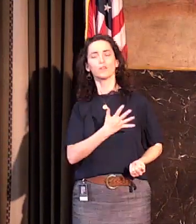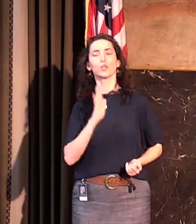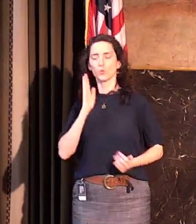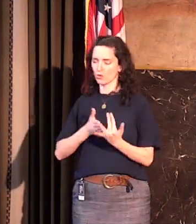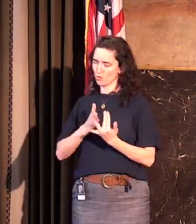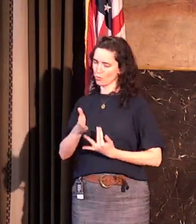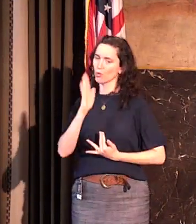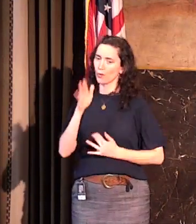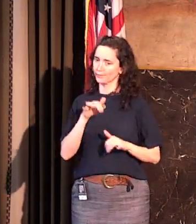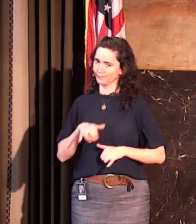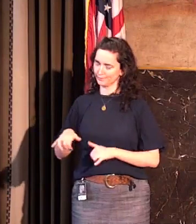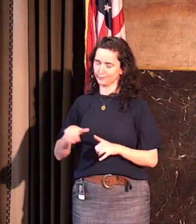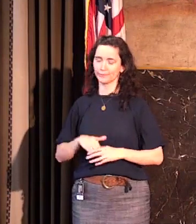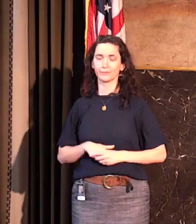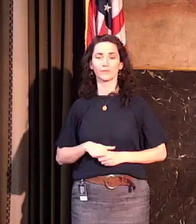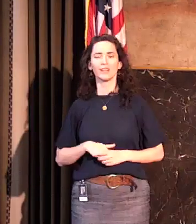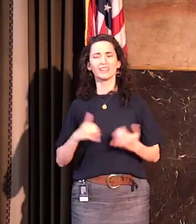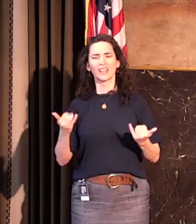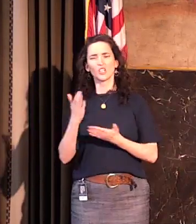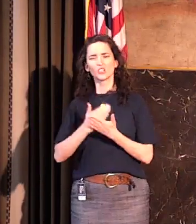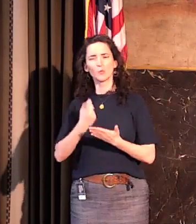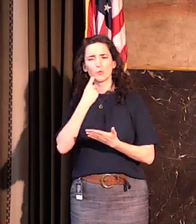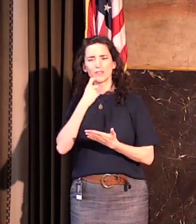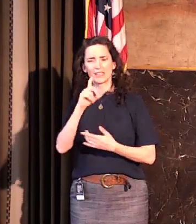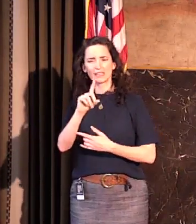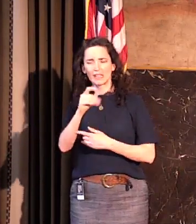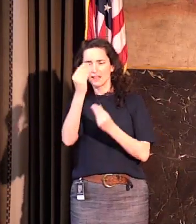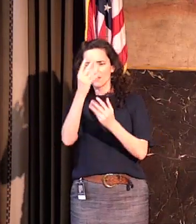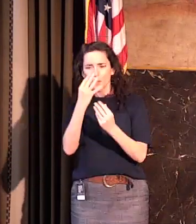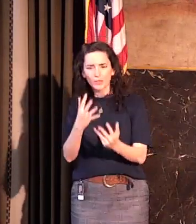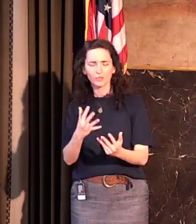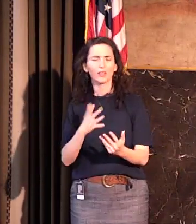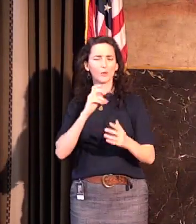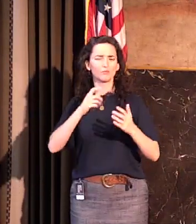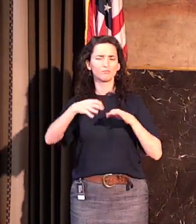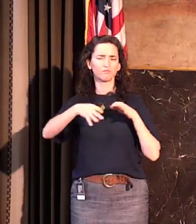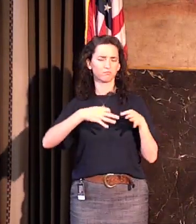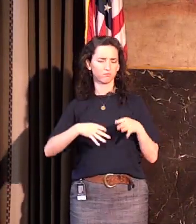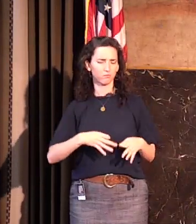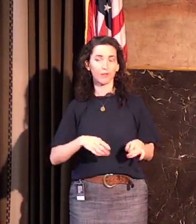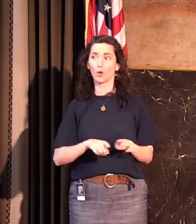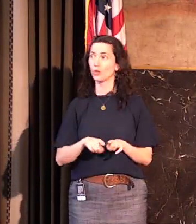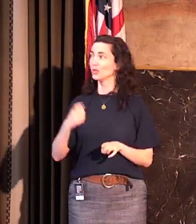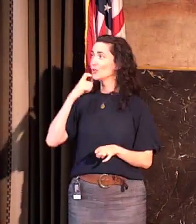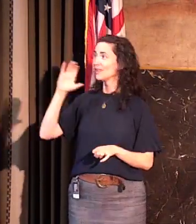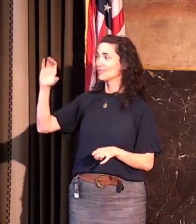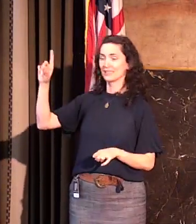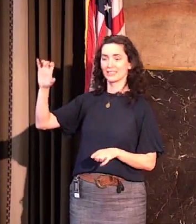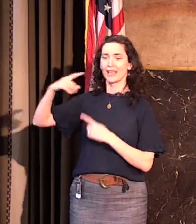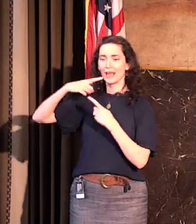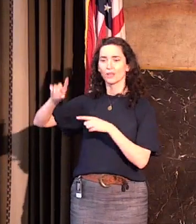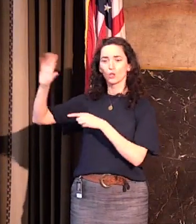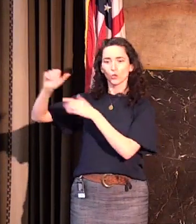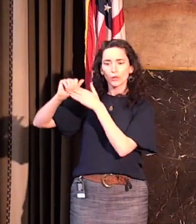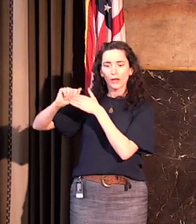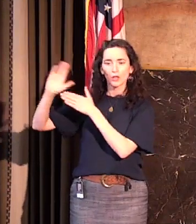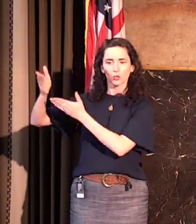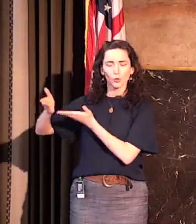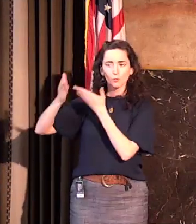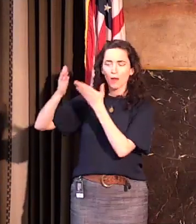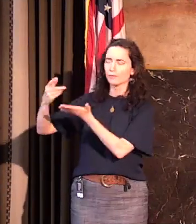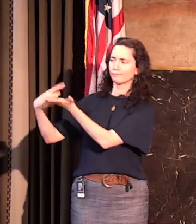going to walk through some of the latest data, talk a little bit about what the CDC announced in terms of guidance or recommendations, and then